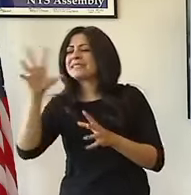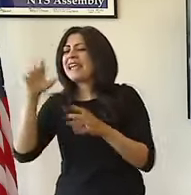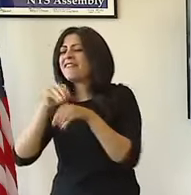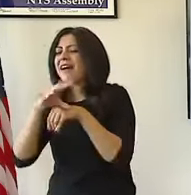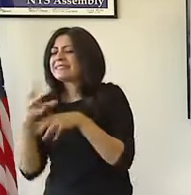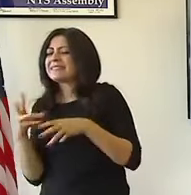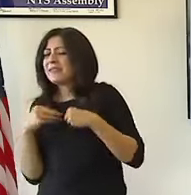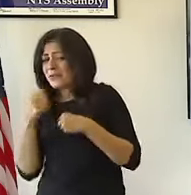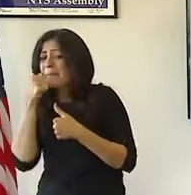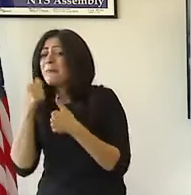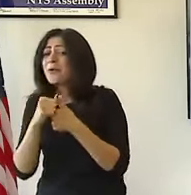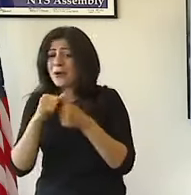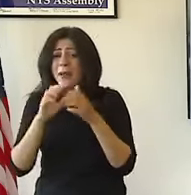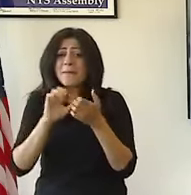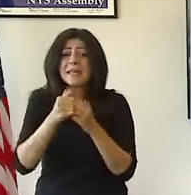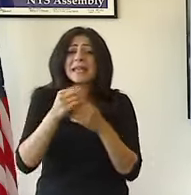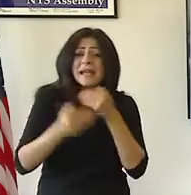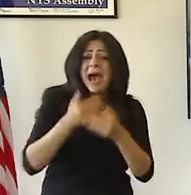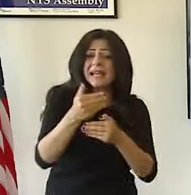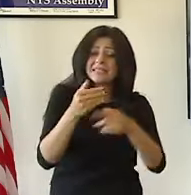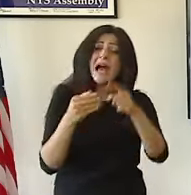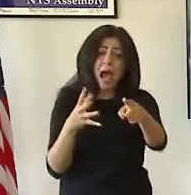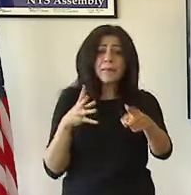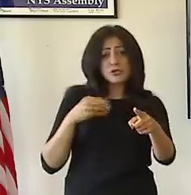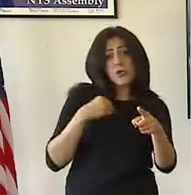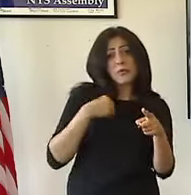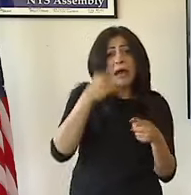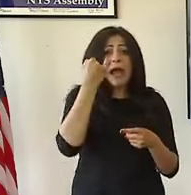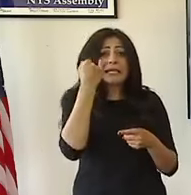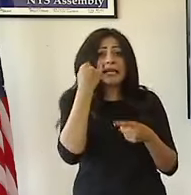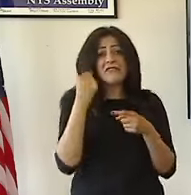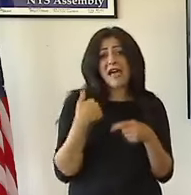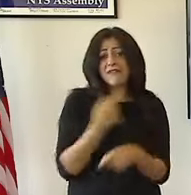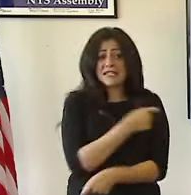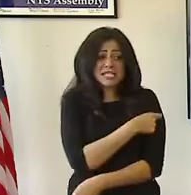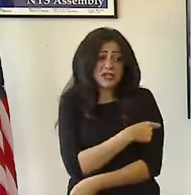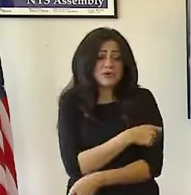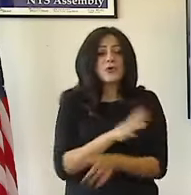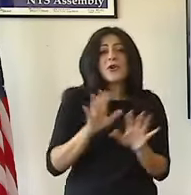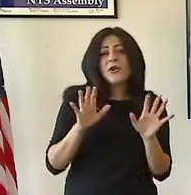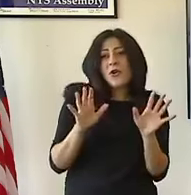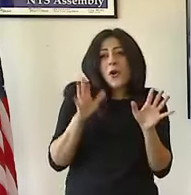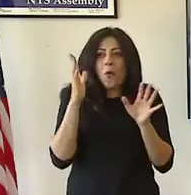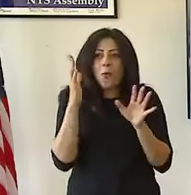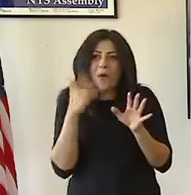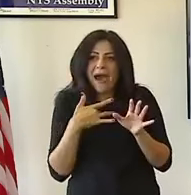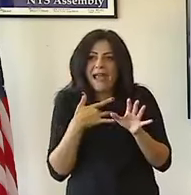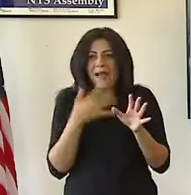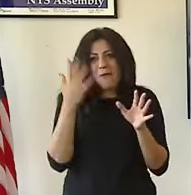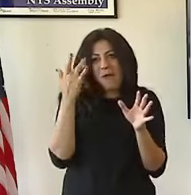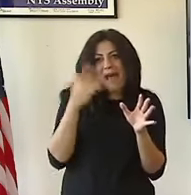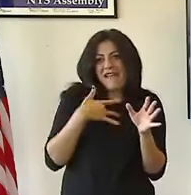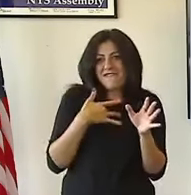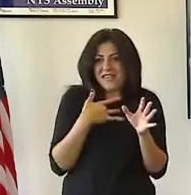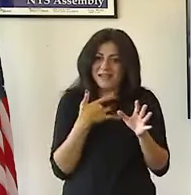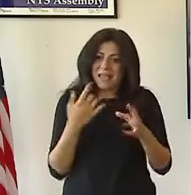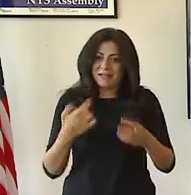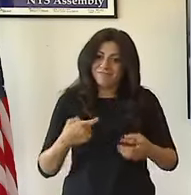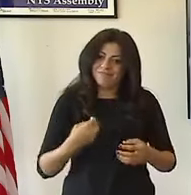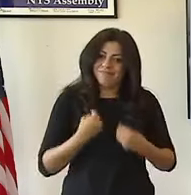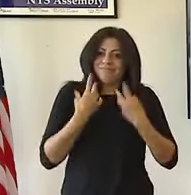to the concept of getting a tattoo when they open. I'm saying it out loud. I don't know why I feel so compelled to do that. I don't know